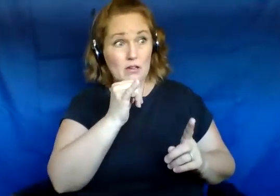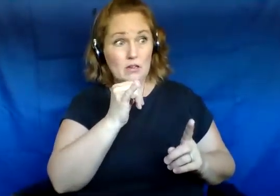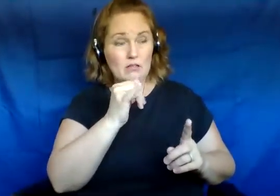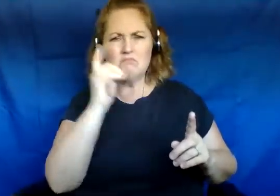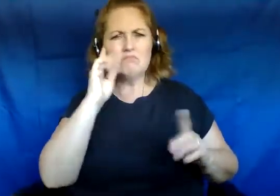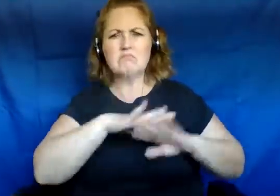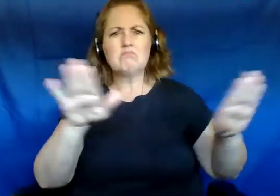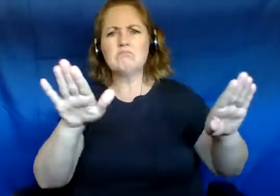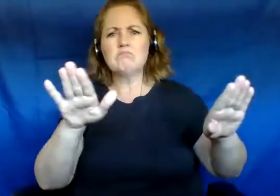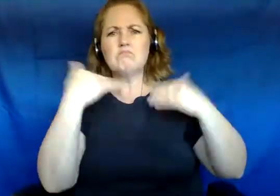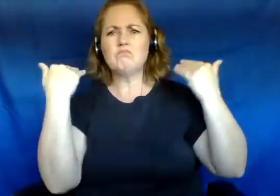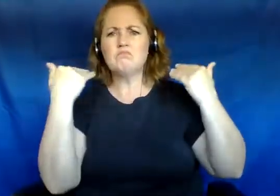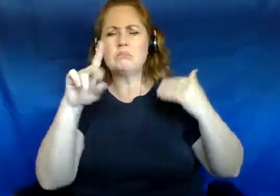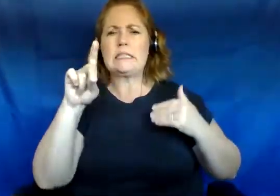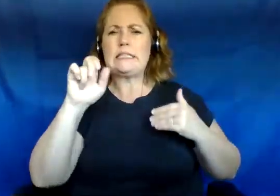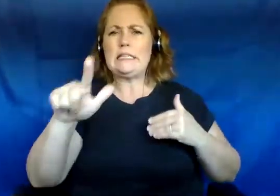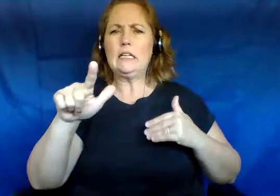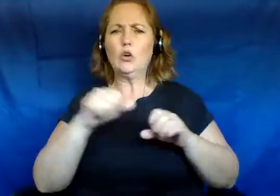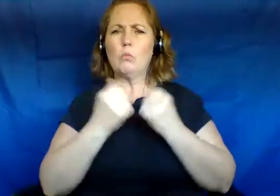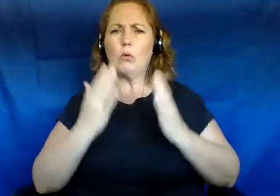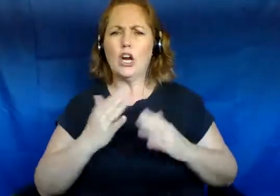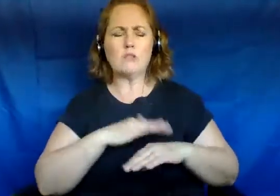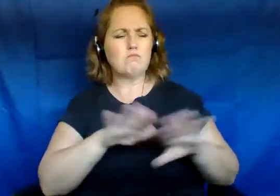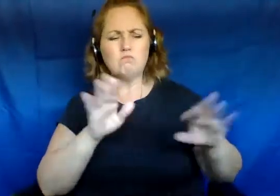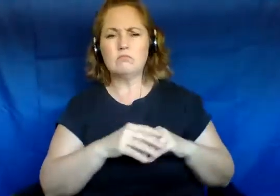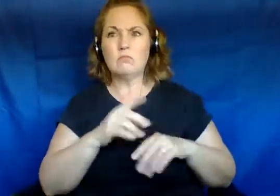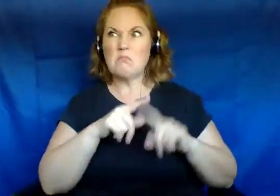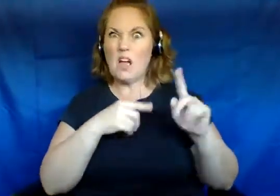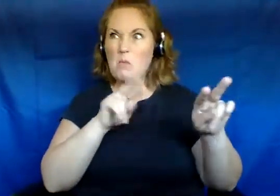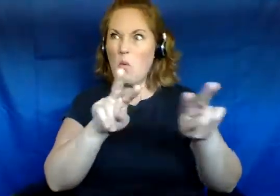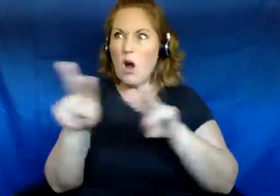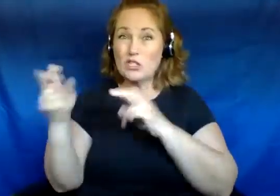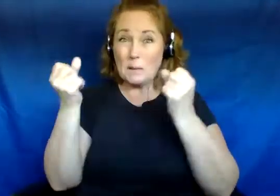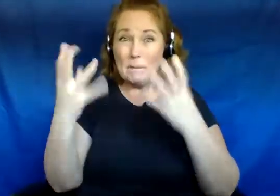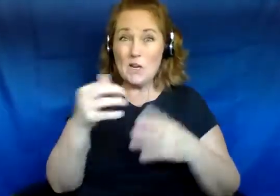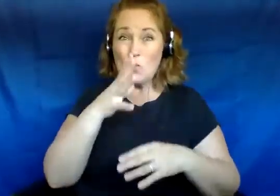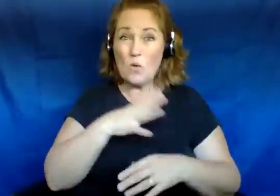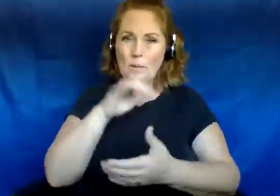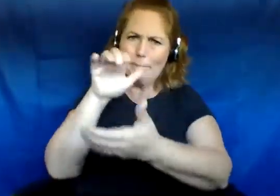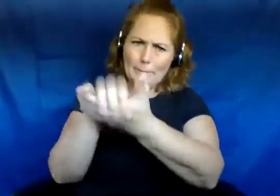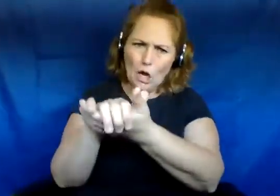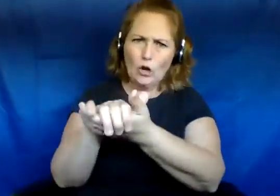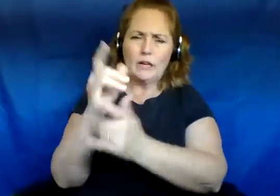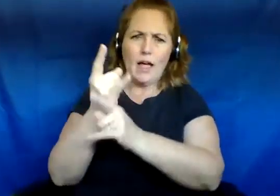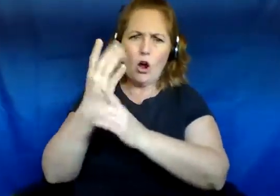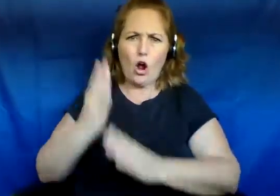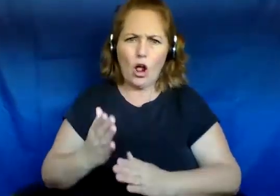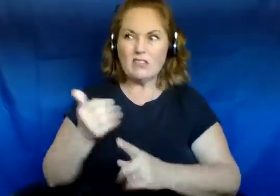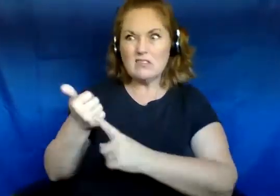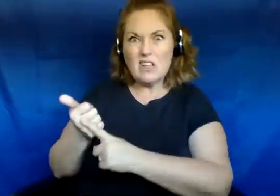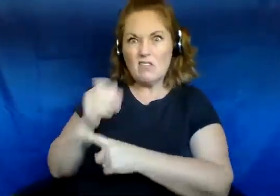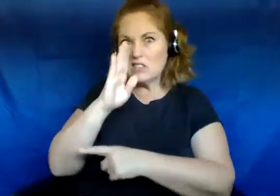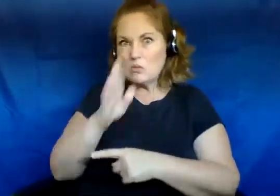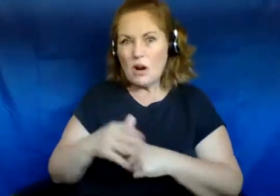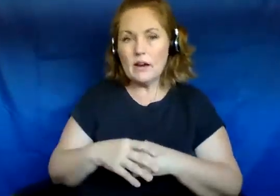was a deal breaker. Well, I'm watching all kinds of women who are married to alcoholics, who've had sobriety,